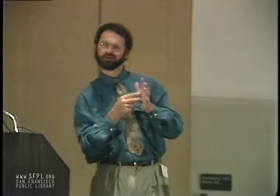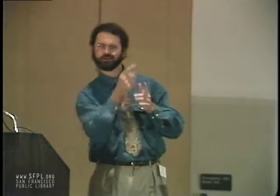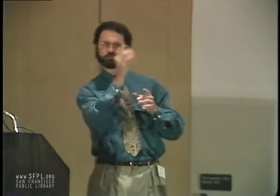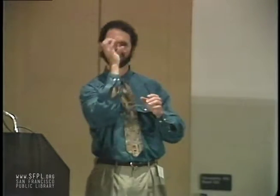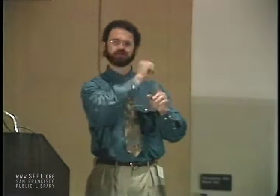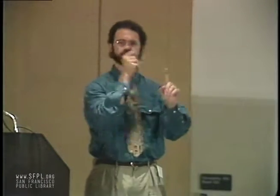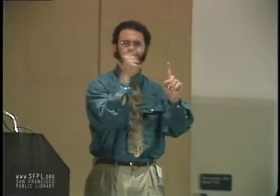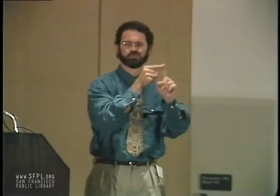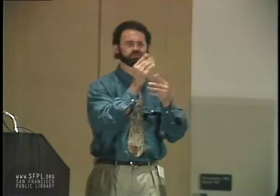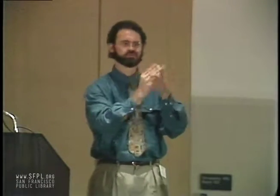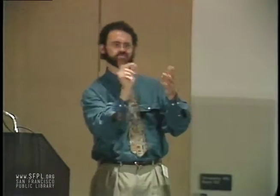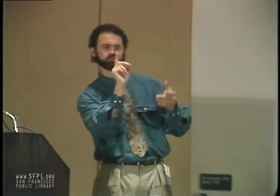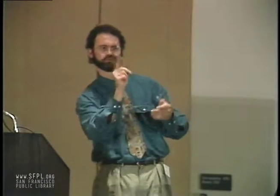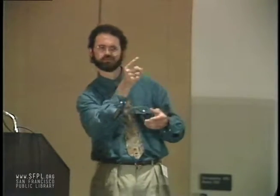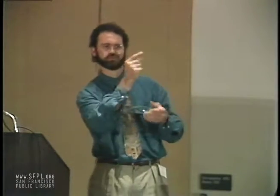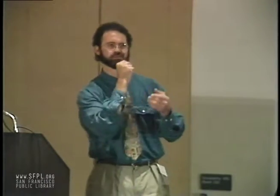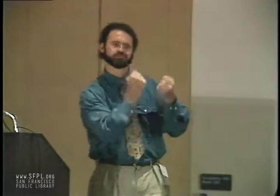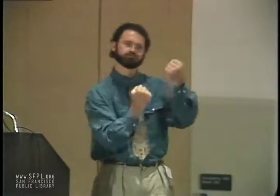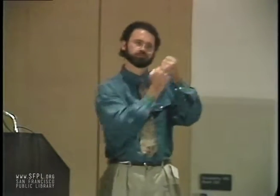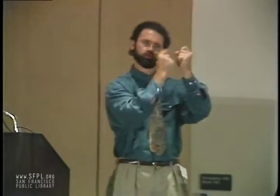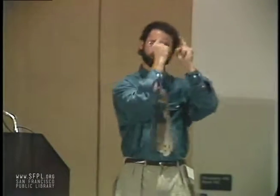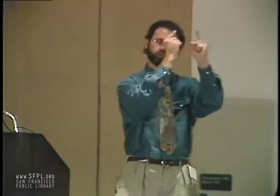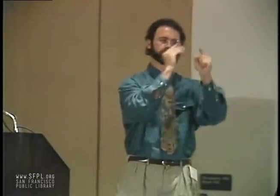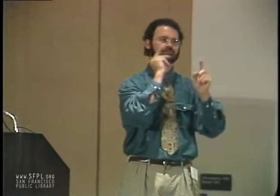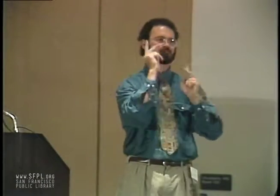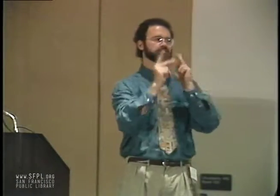if those people do sign, they tend to support C